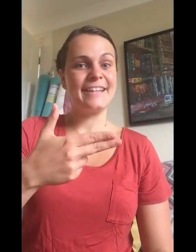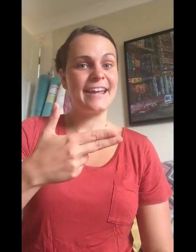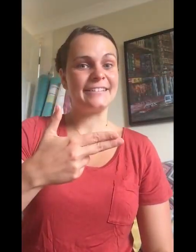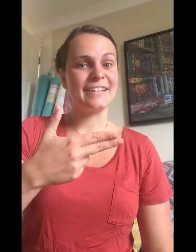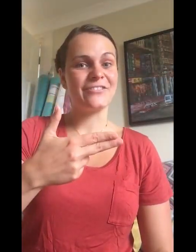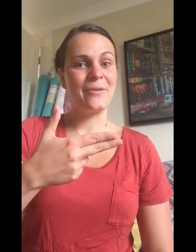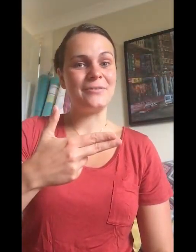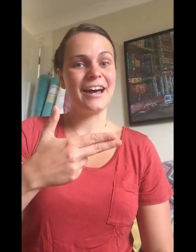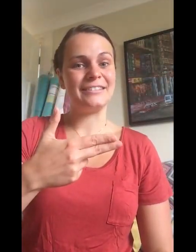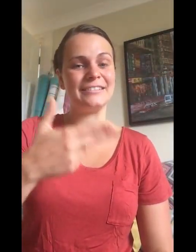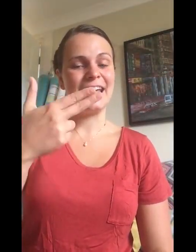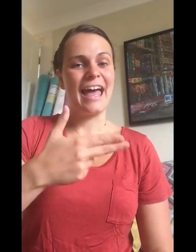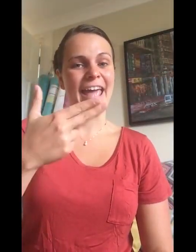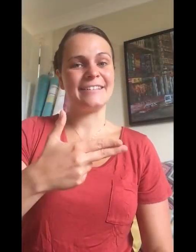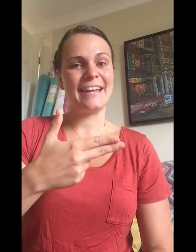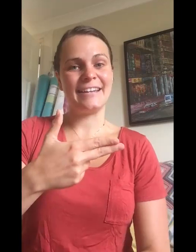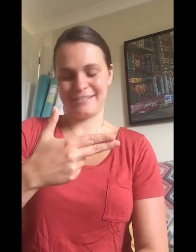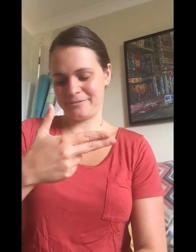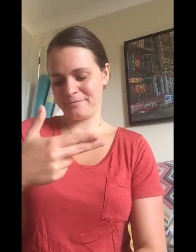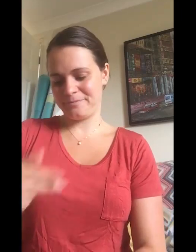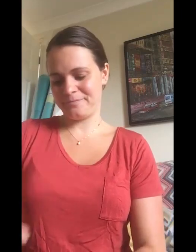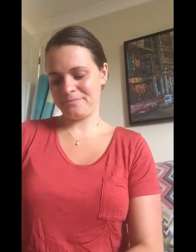18. That's right. Well done. 18.